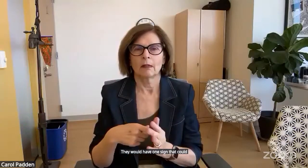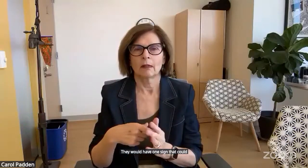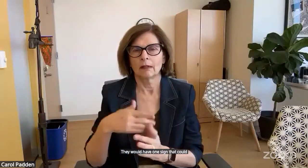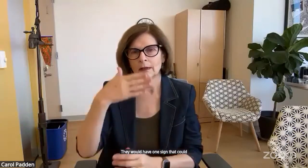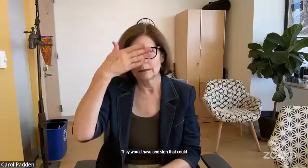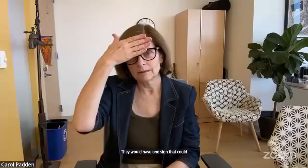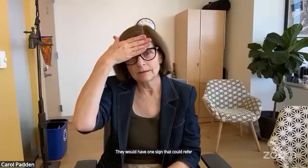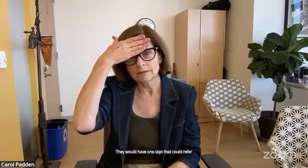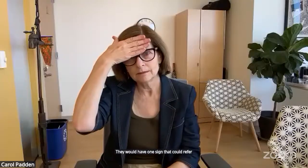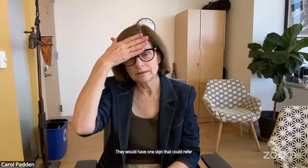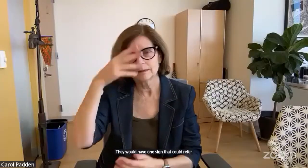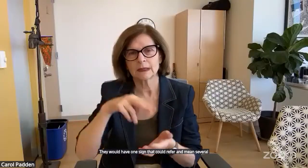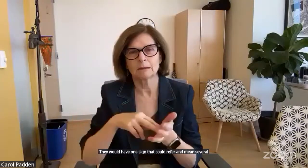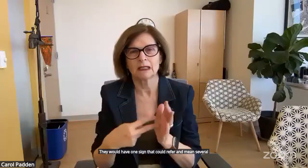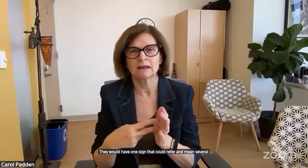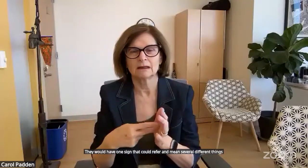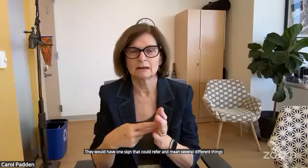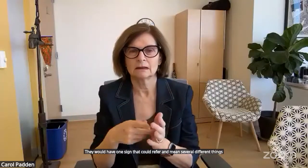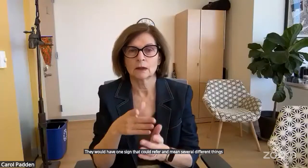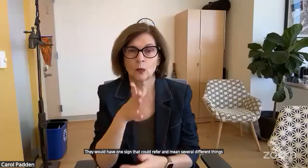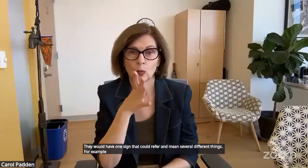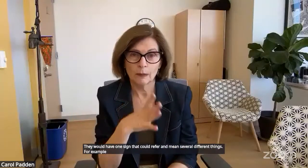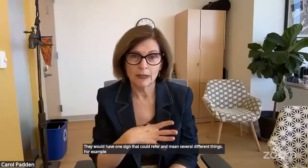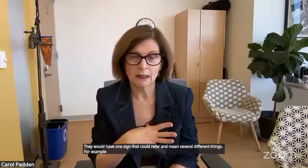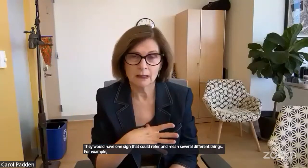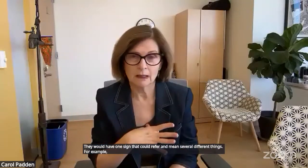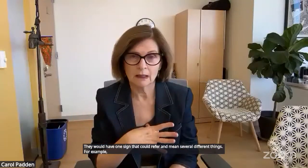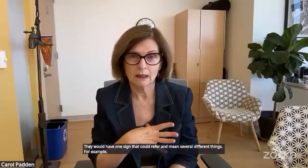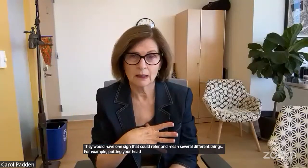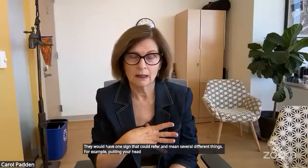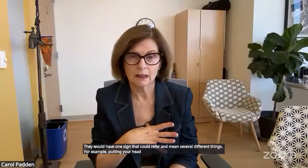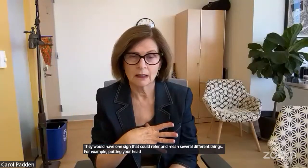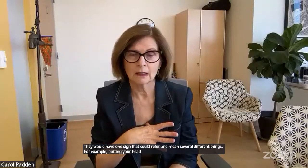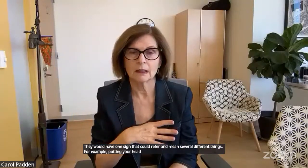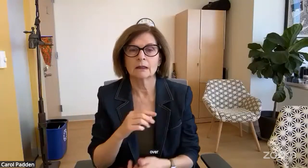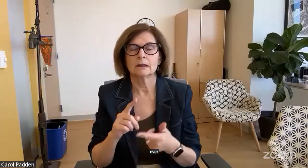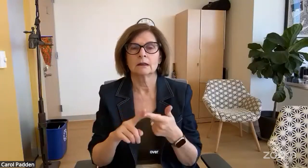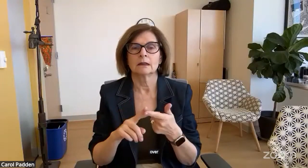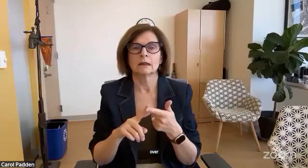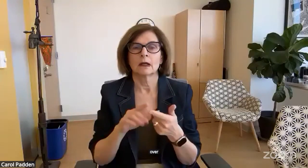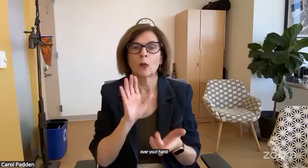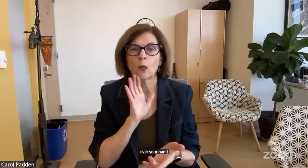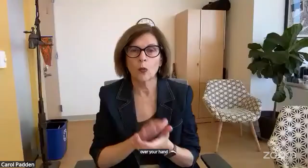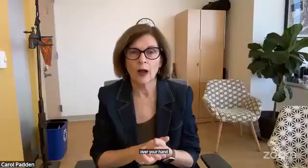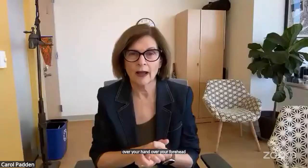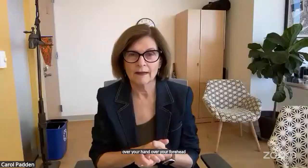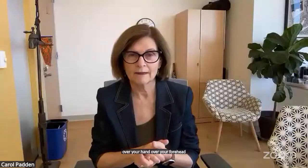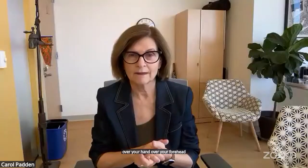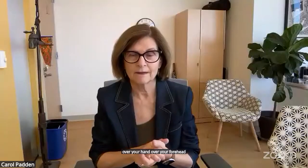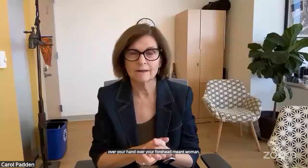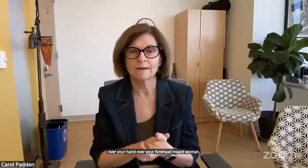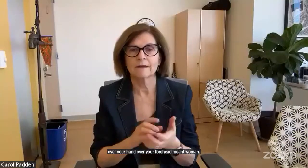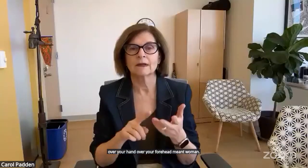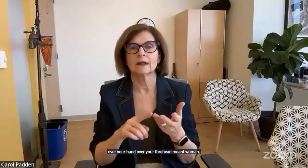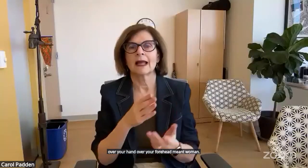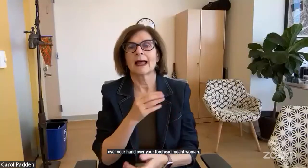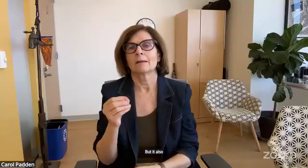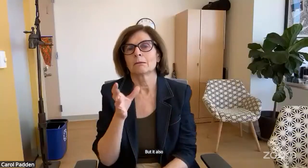refer and mean several different things. For example, putting your hand over your forehead meant woman, but it also meant